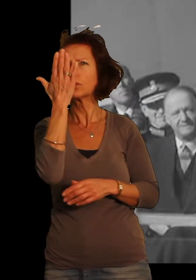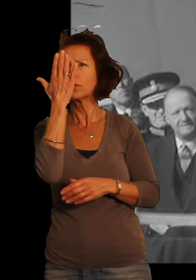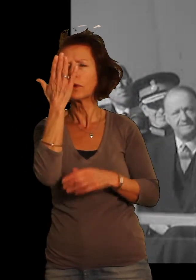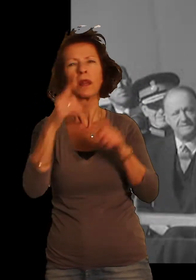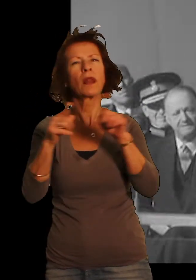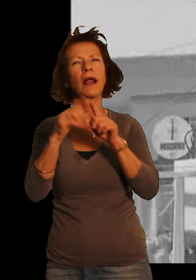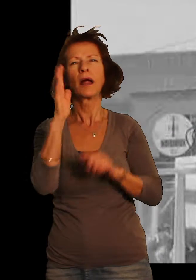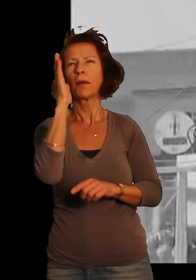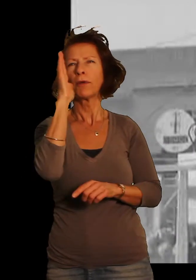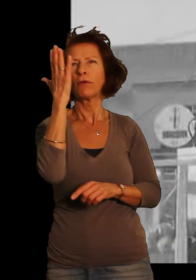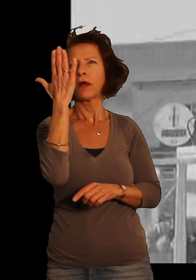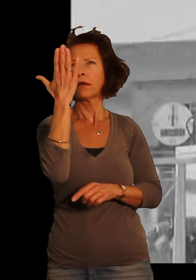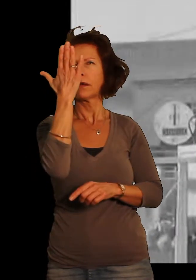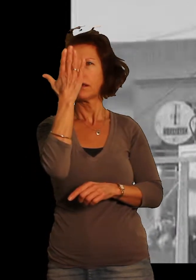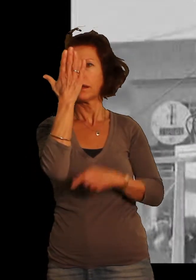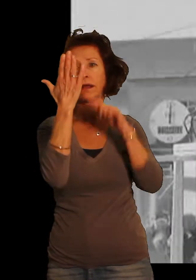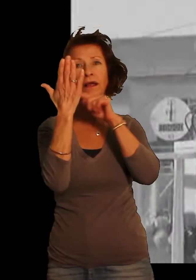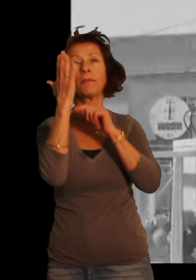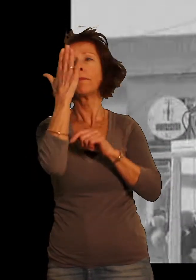station.